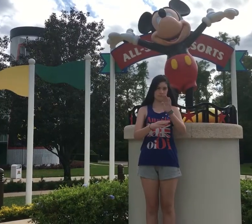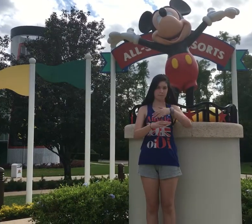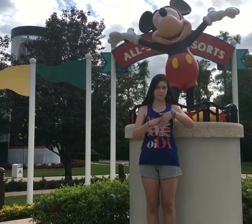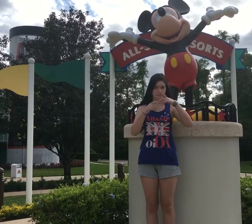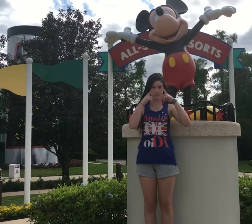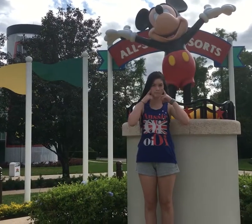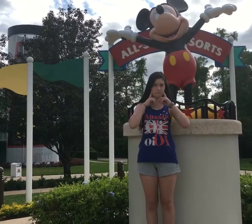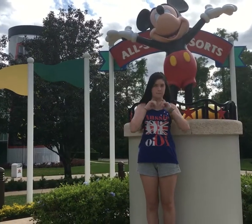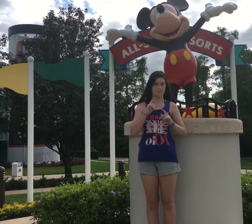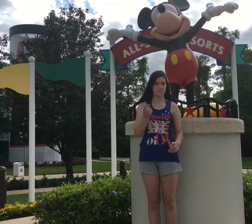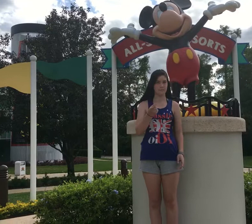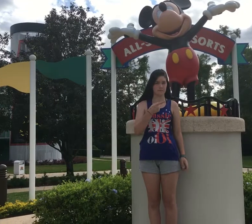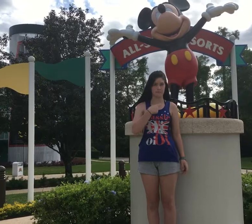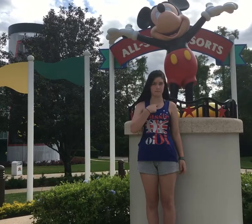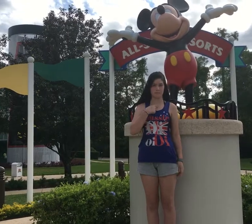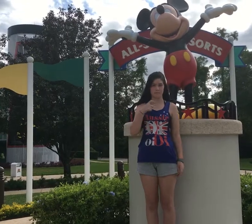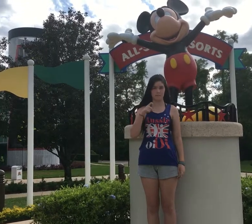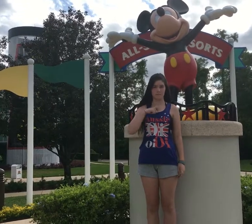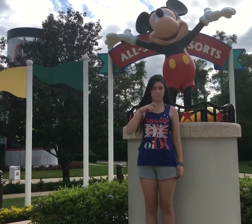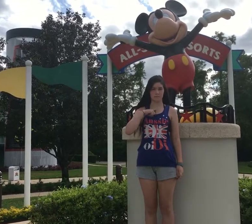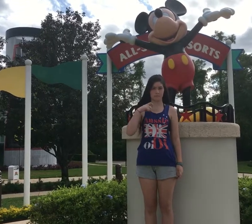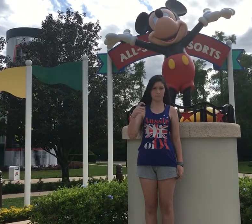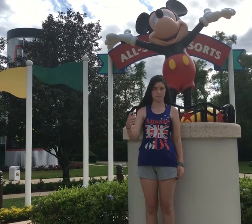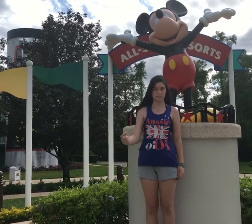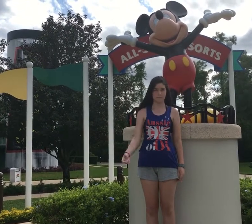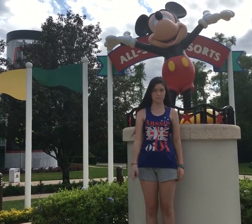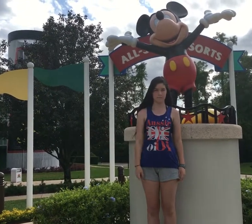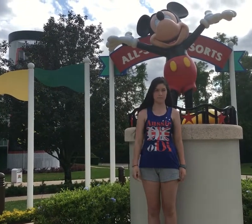back to teardrops on my shirt.